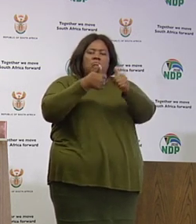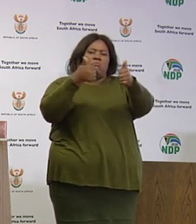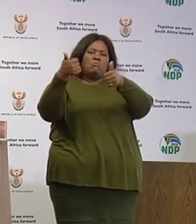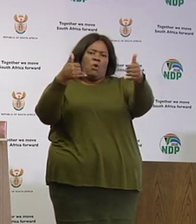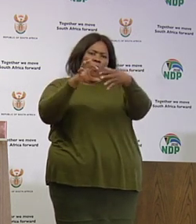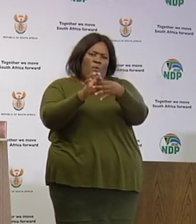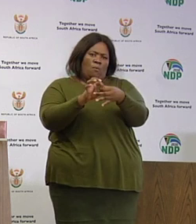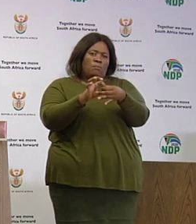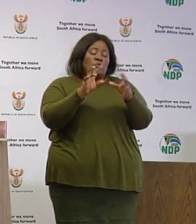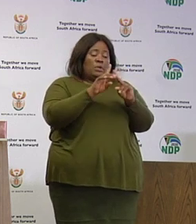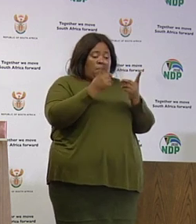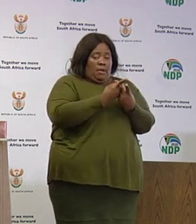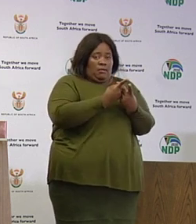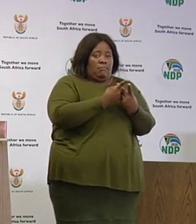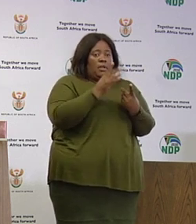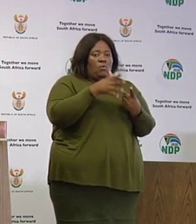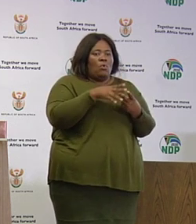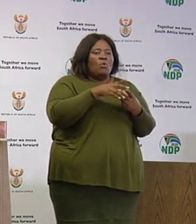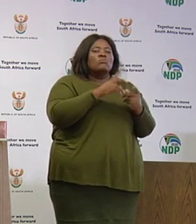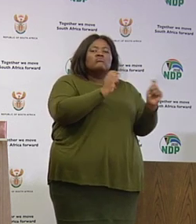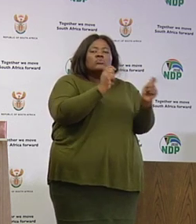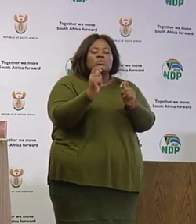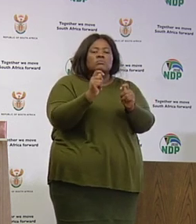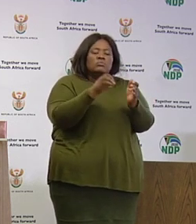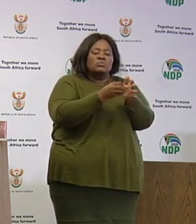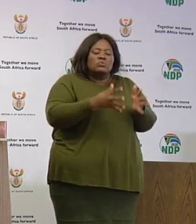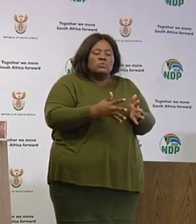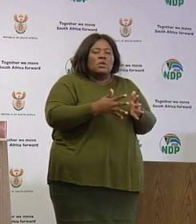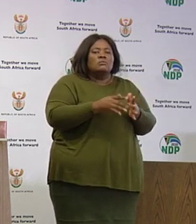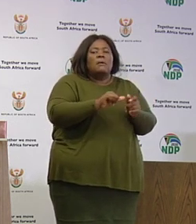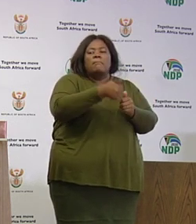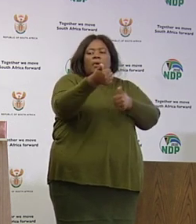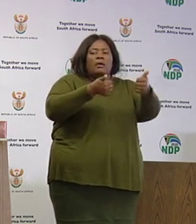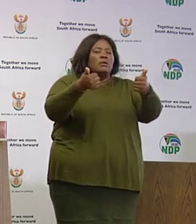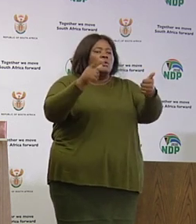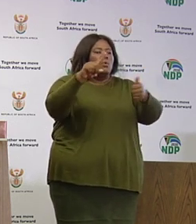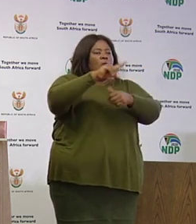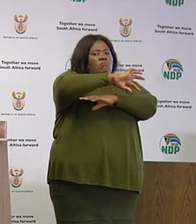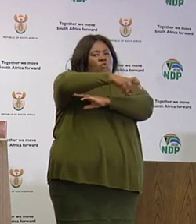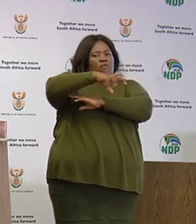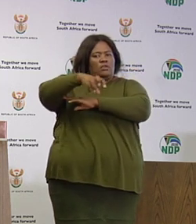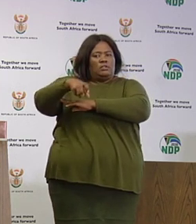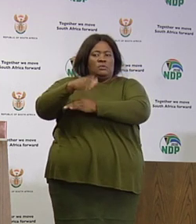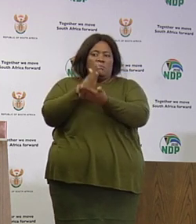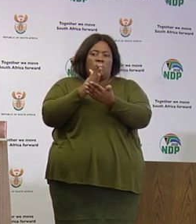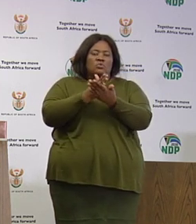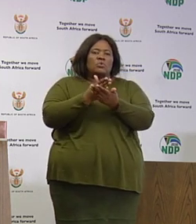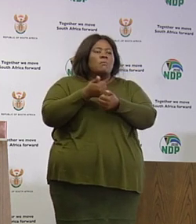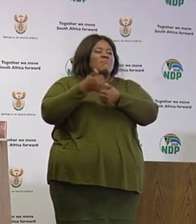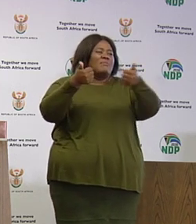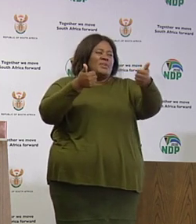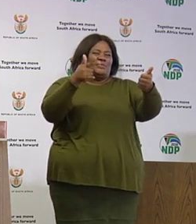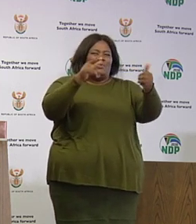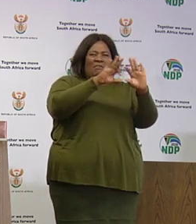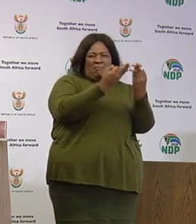transporting the students to their respective provinces and to ensure that they are reunited with their families, and